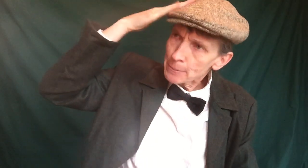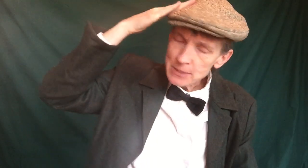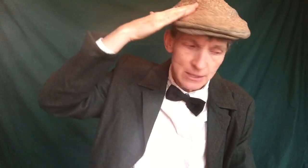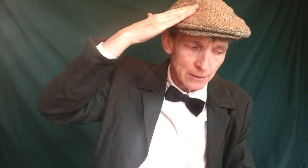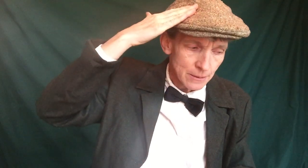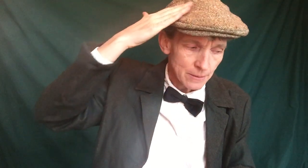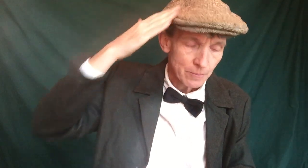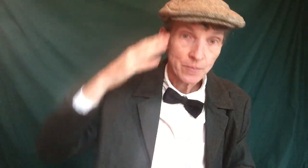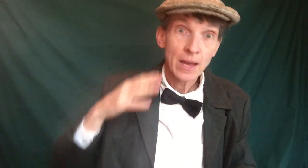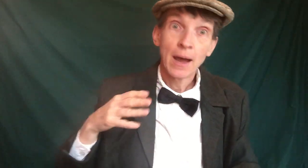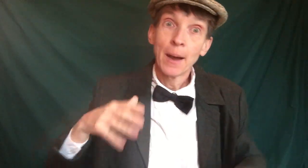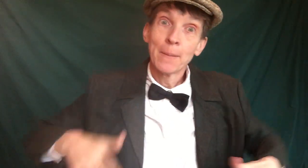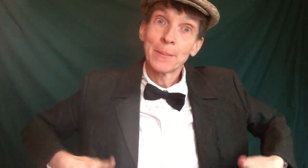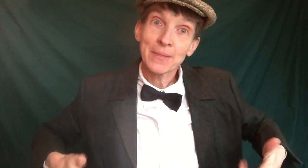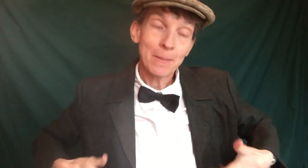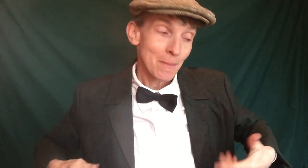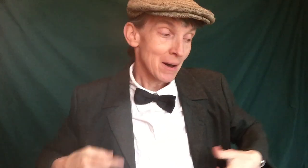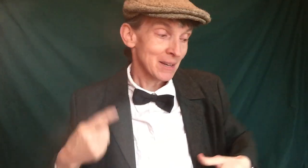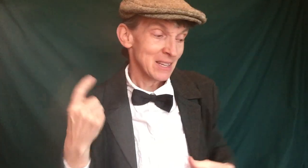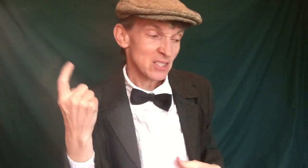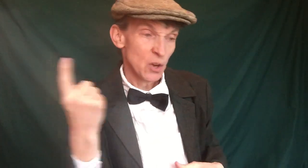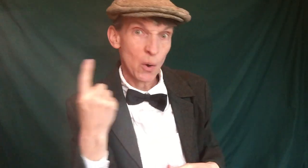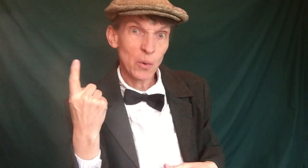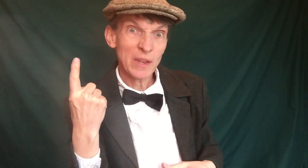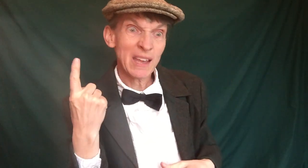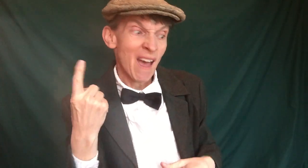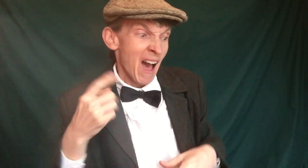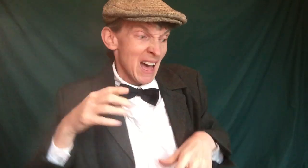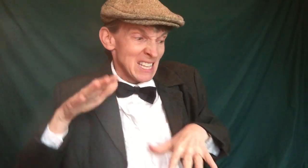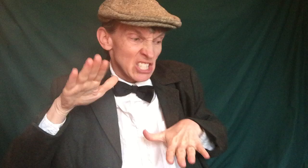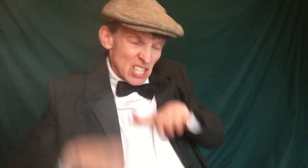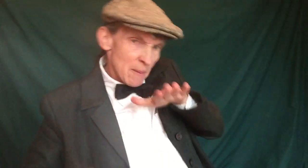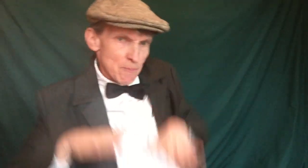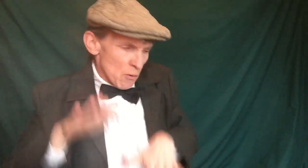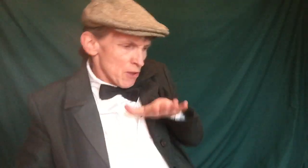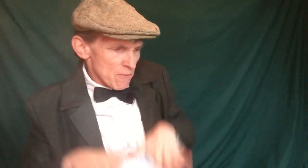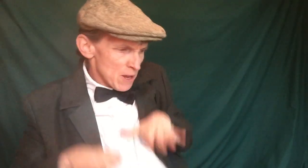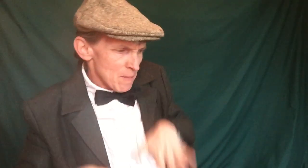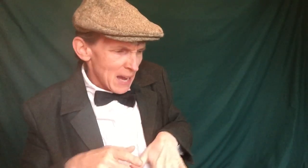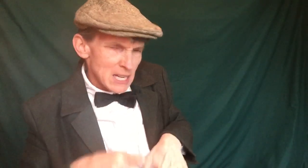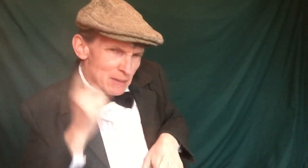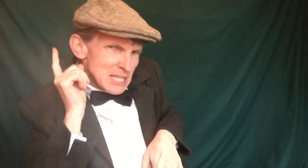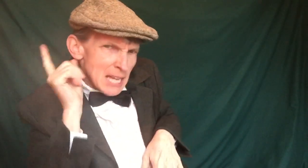caps." But the monkeys only stamped both their feet back at him and said,